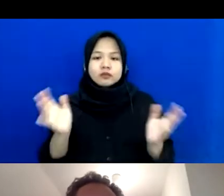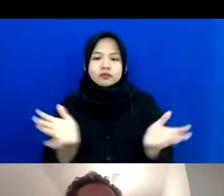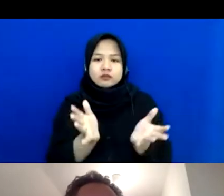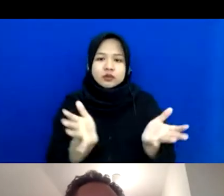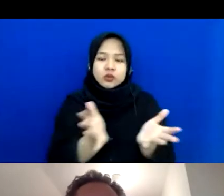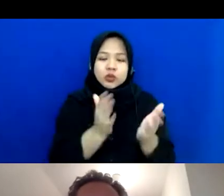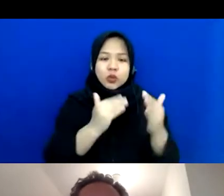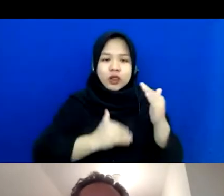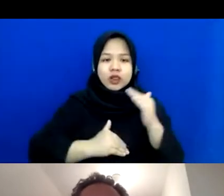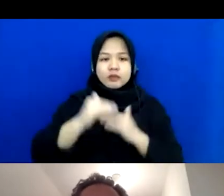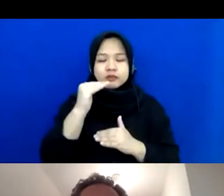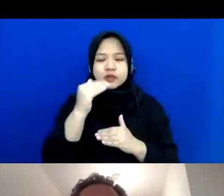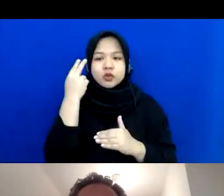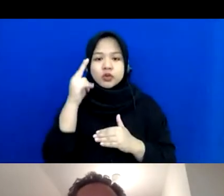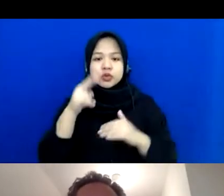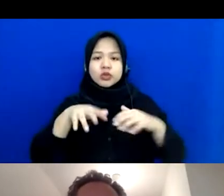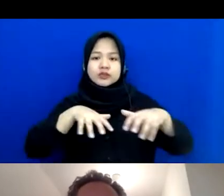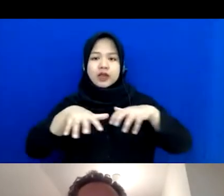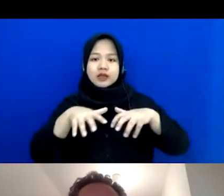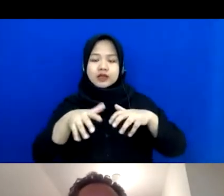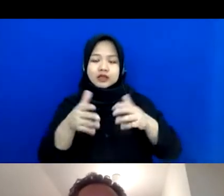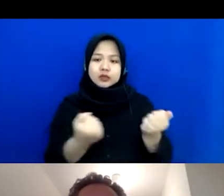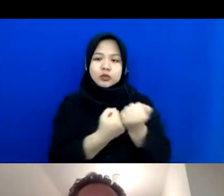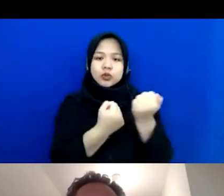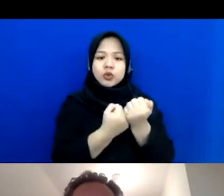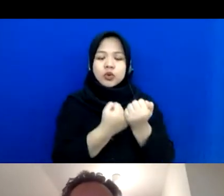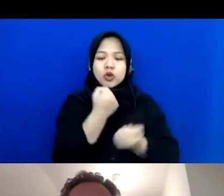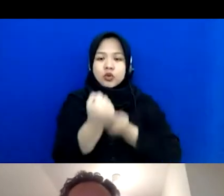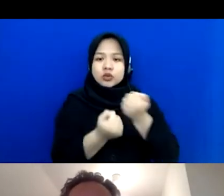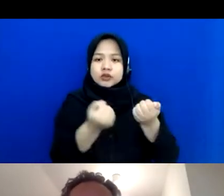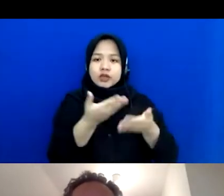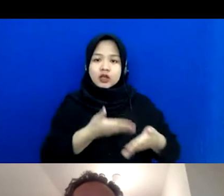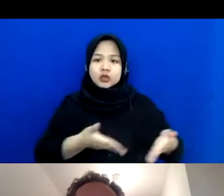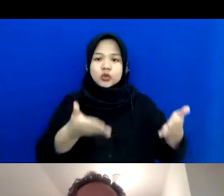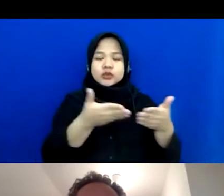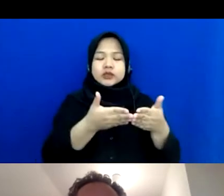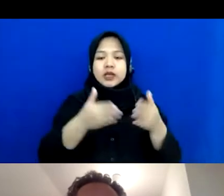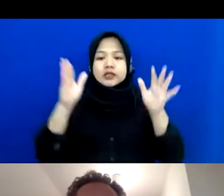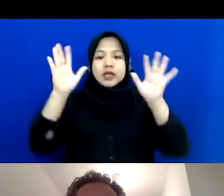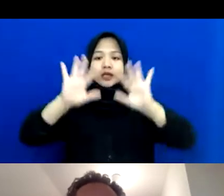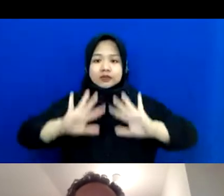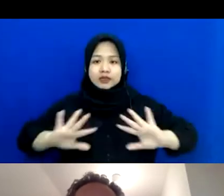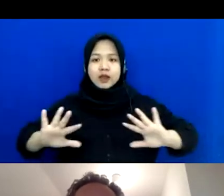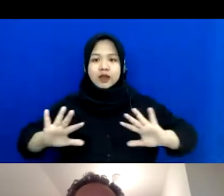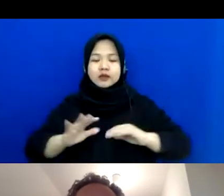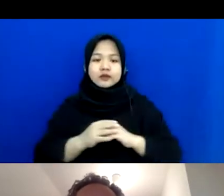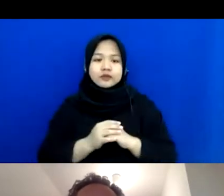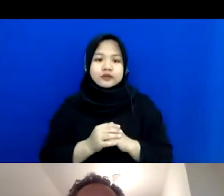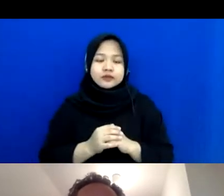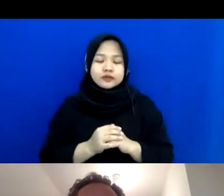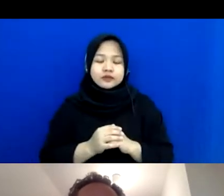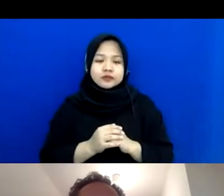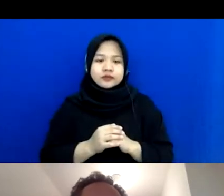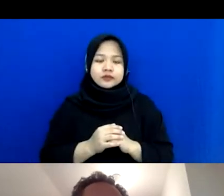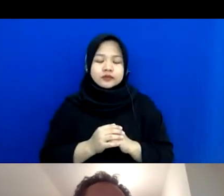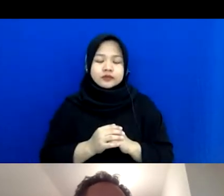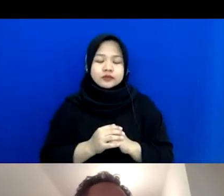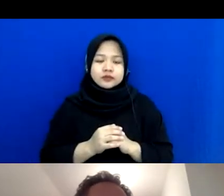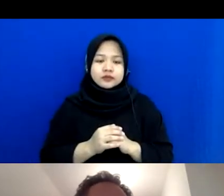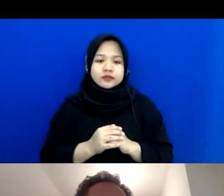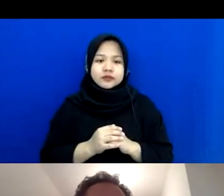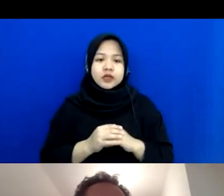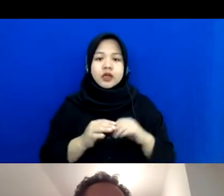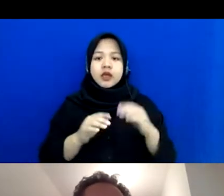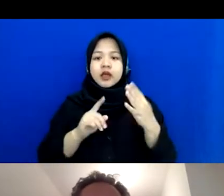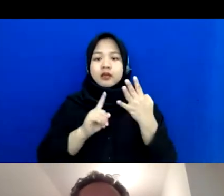strategic grants, strategic support to social enterprises in the region working on this topic. The fourth category,